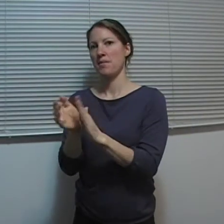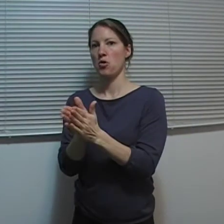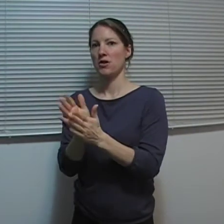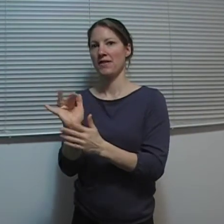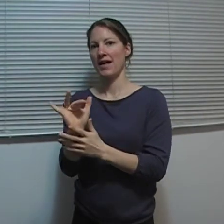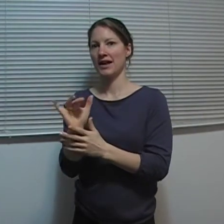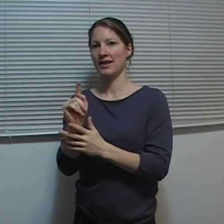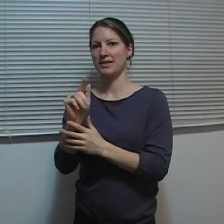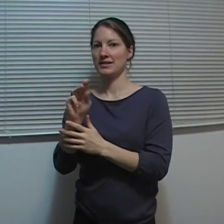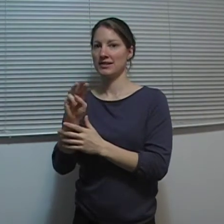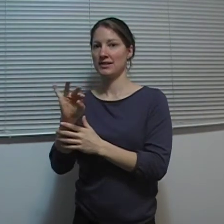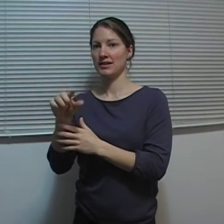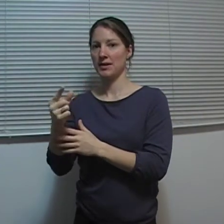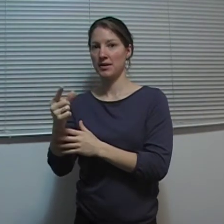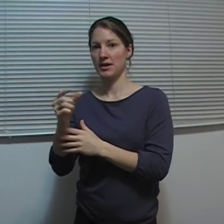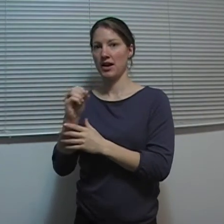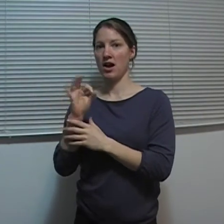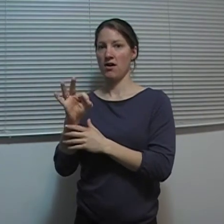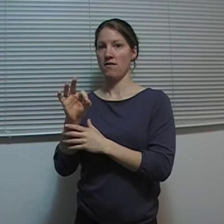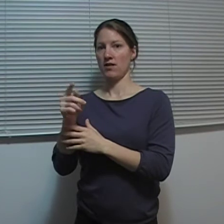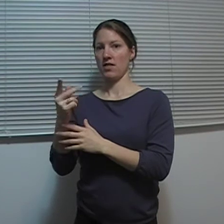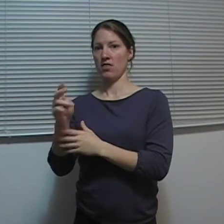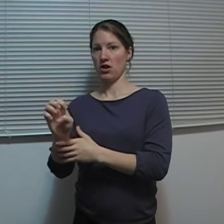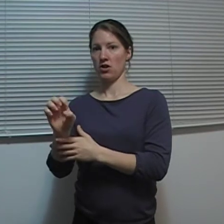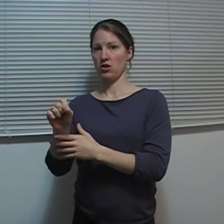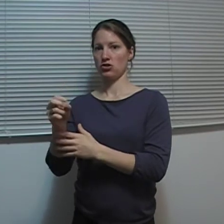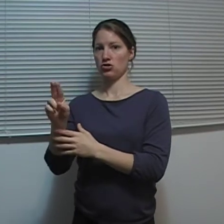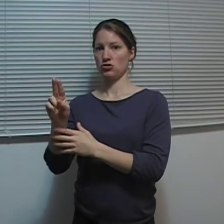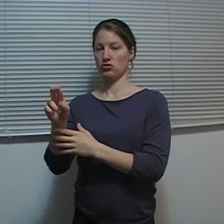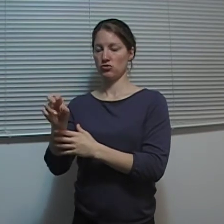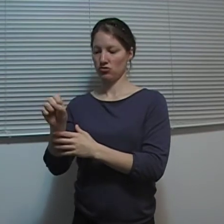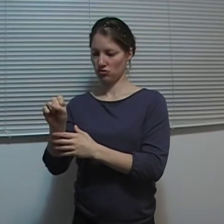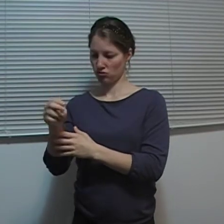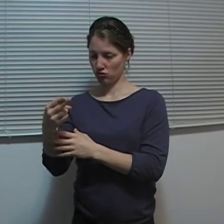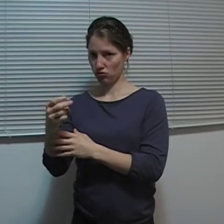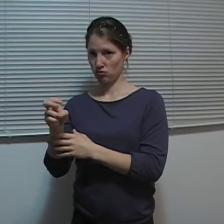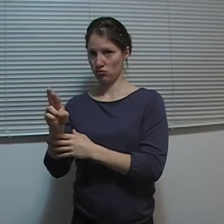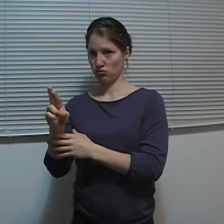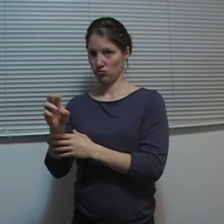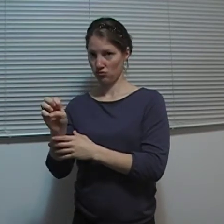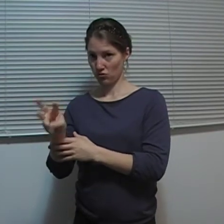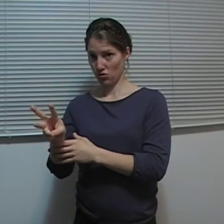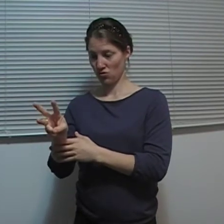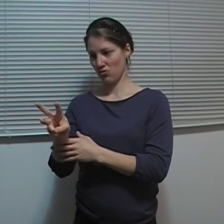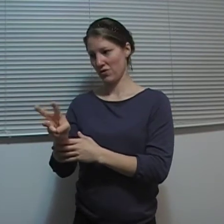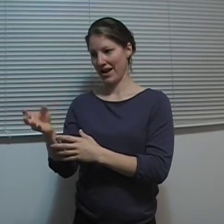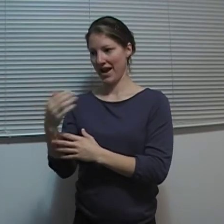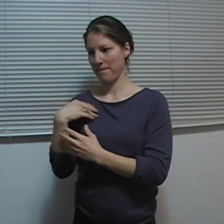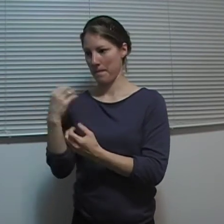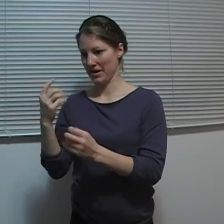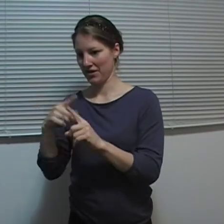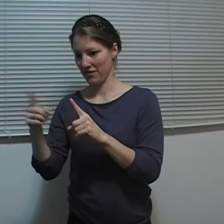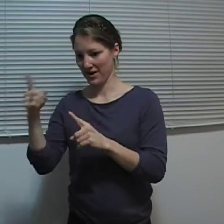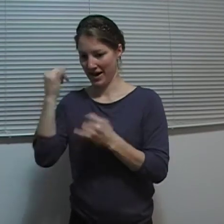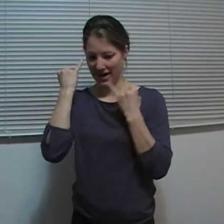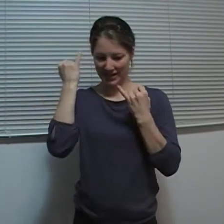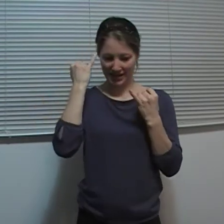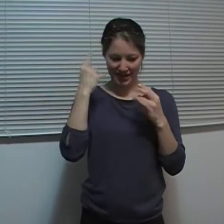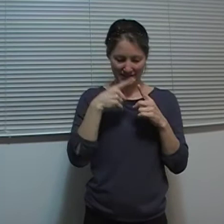about the fact that artists suffer and live in garrets and are poor. Great artists are suffering, and that's